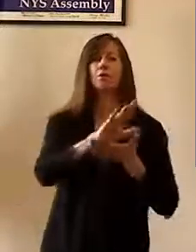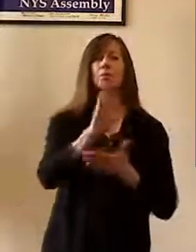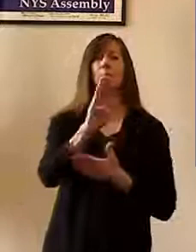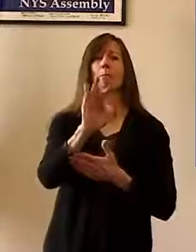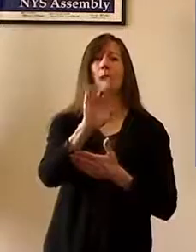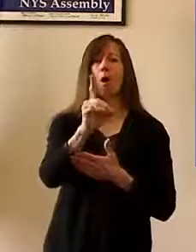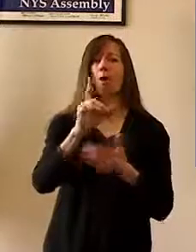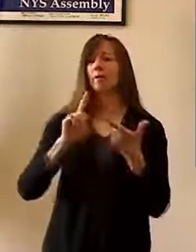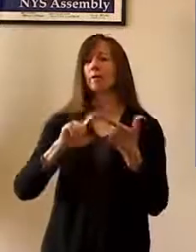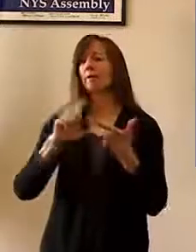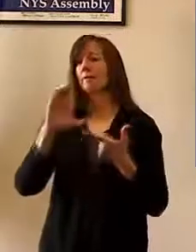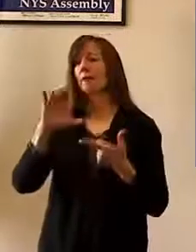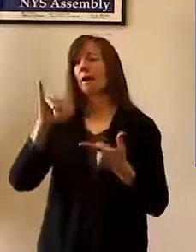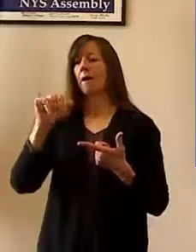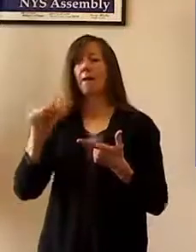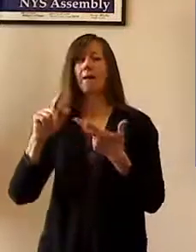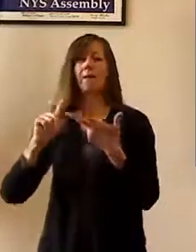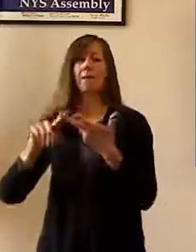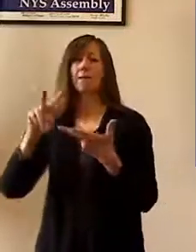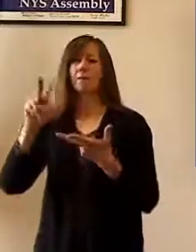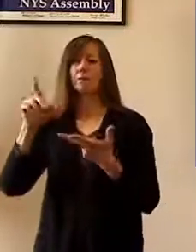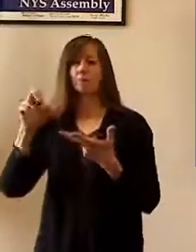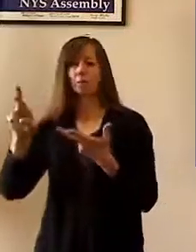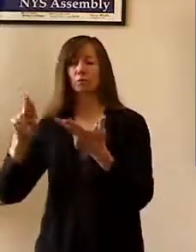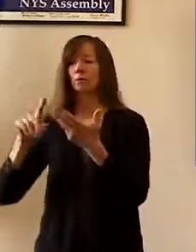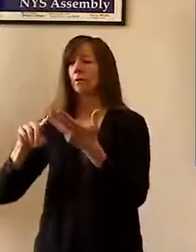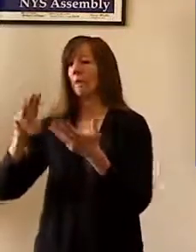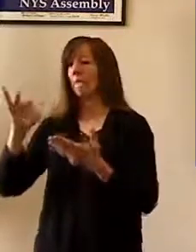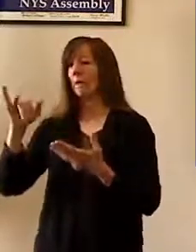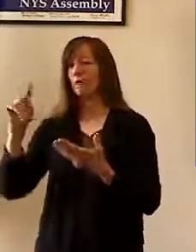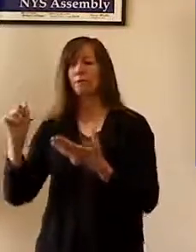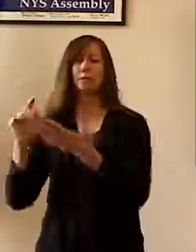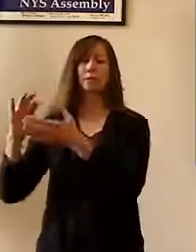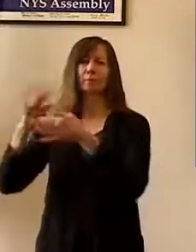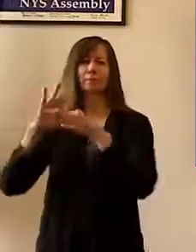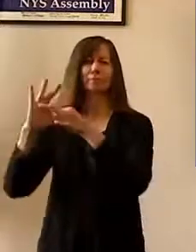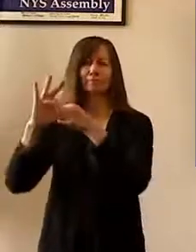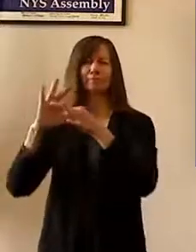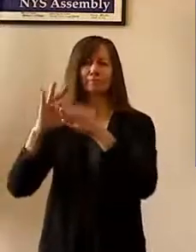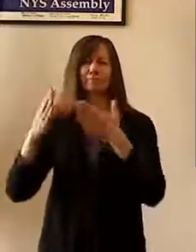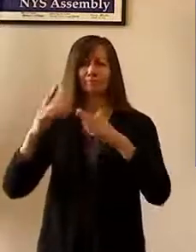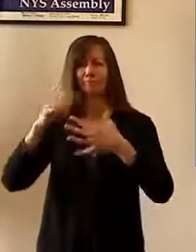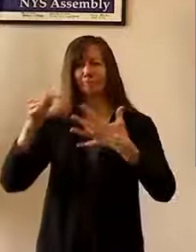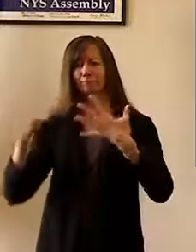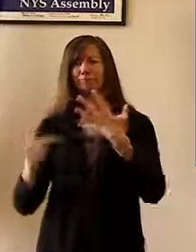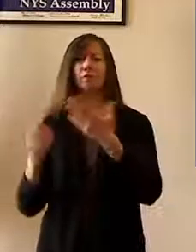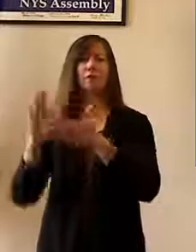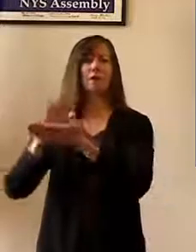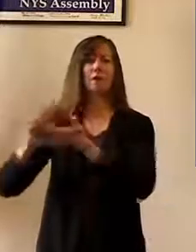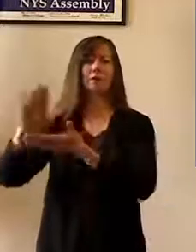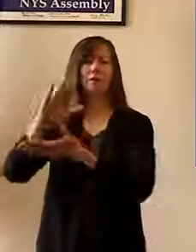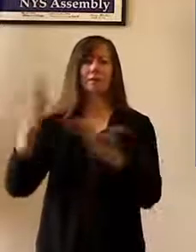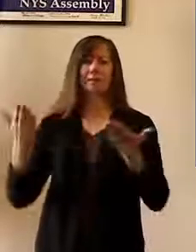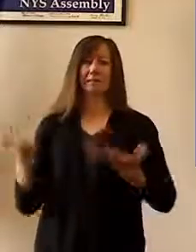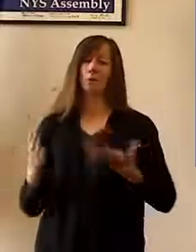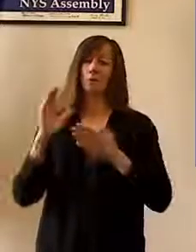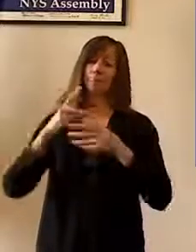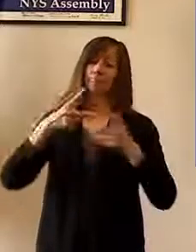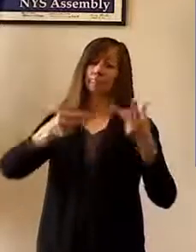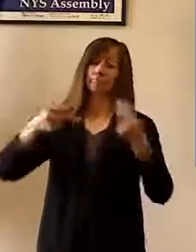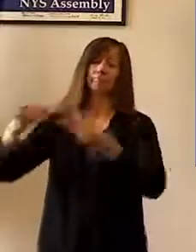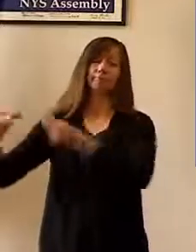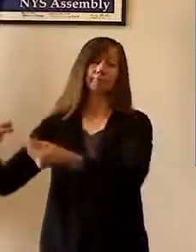America, Dutchess Community College, Vassar, and Marist. All we're partnering with to get individuals on campus, students on